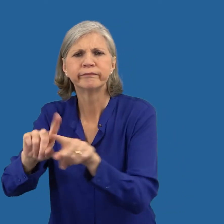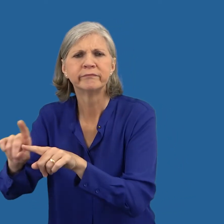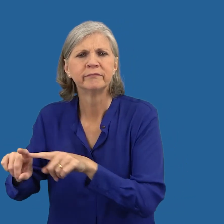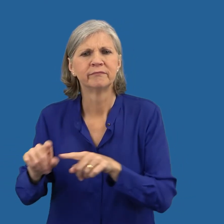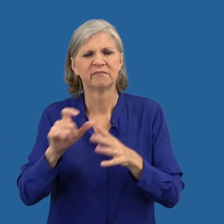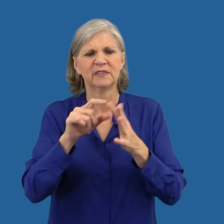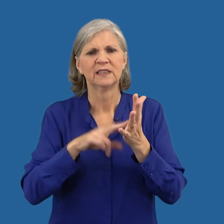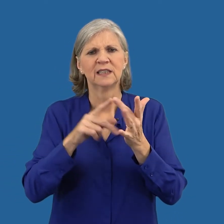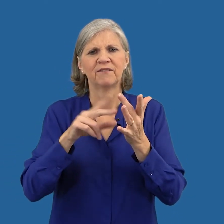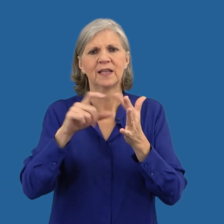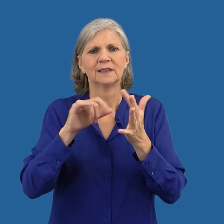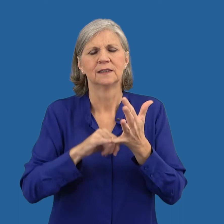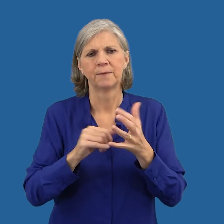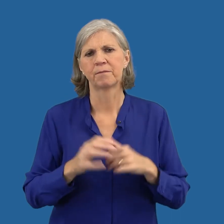Contraceptive devices.